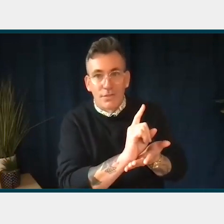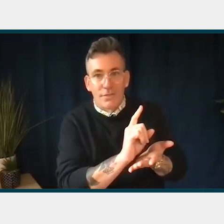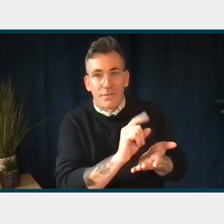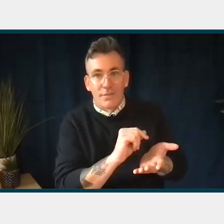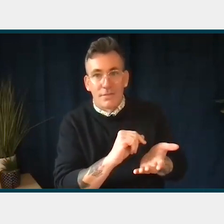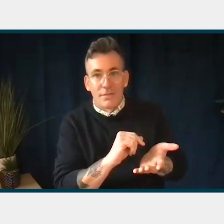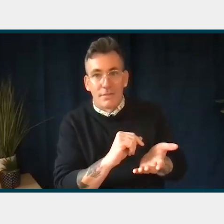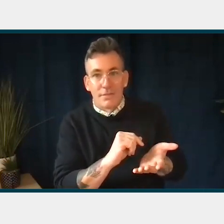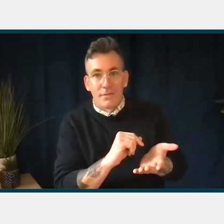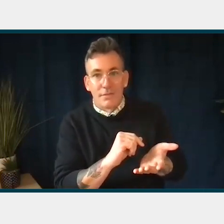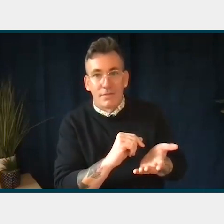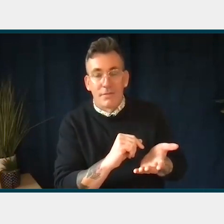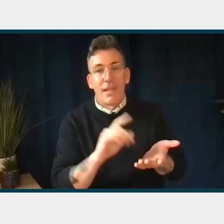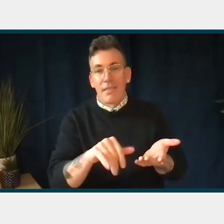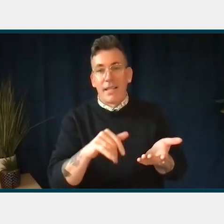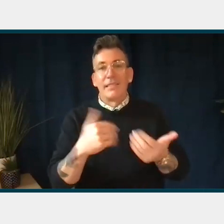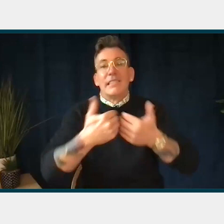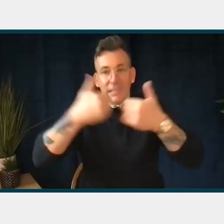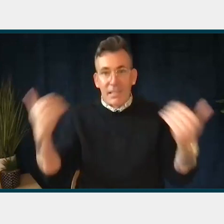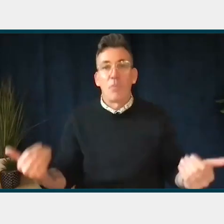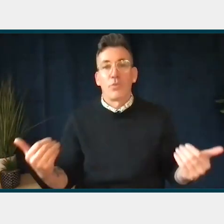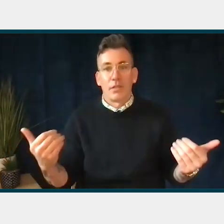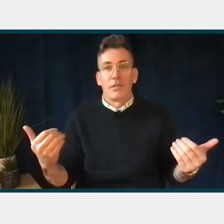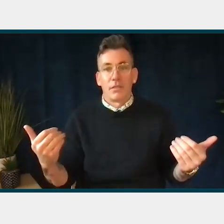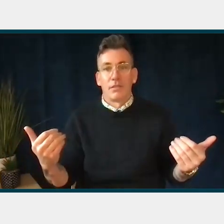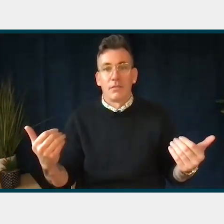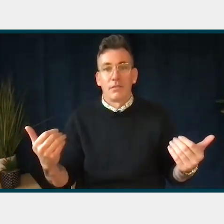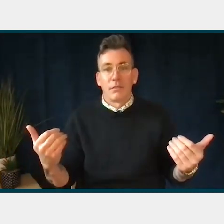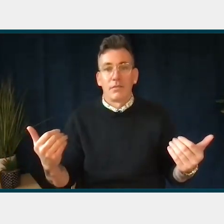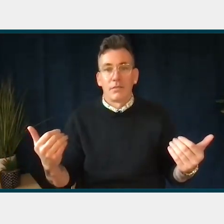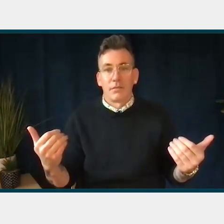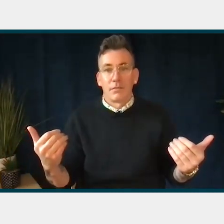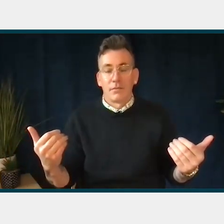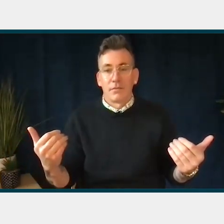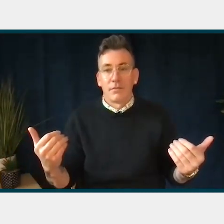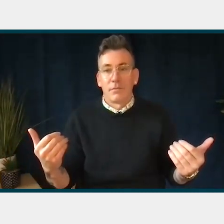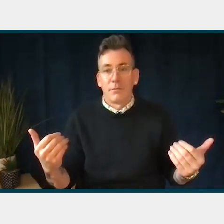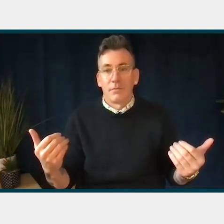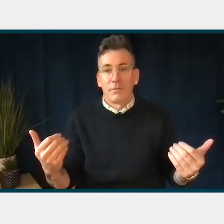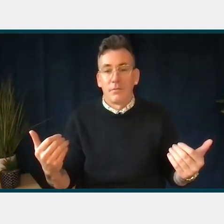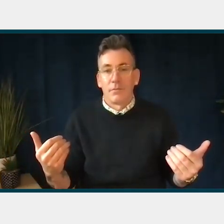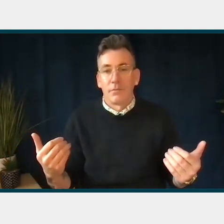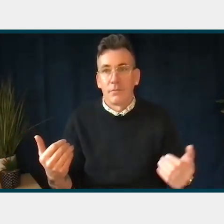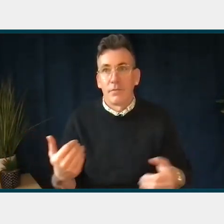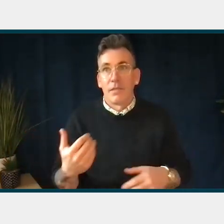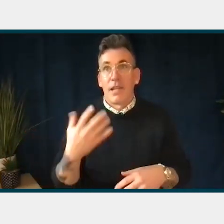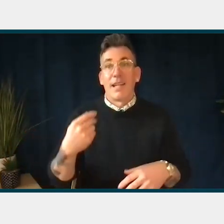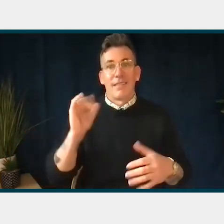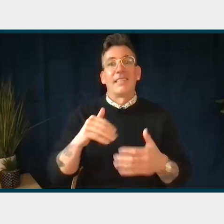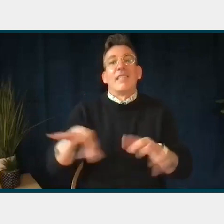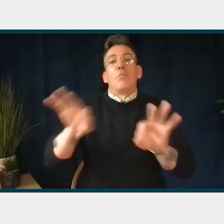But that doesn't take away from my white privilege. Mm-hmm. That is entirely separate from my white privilege.